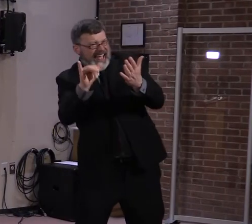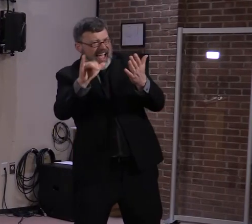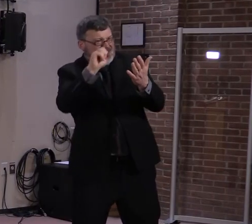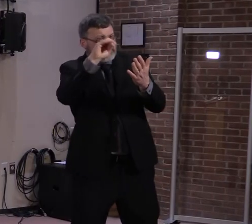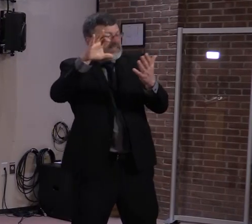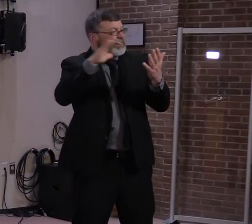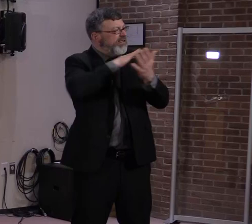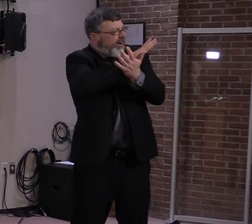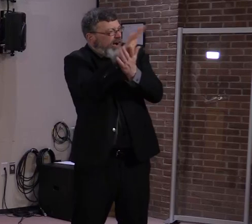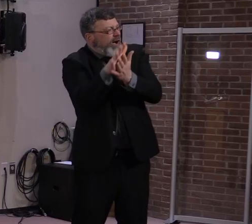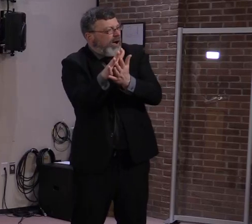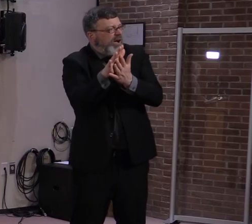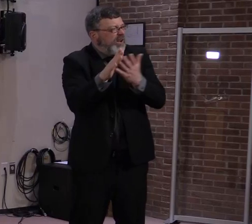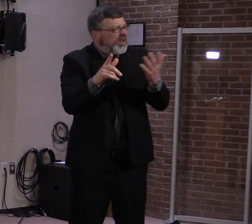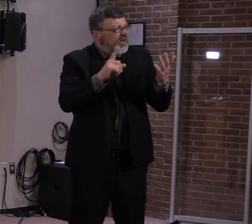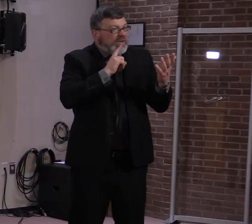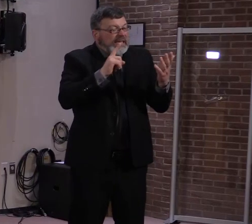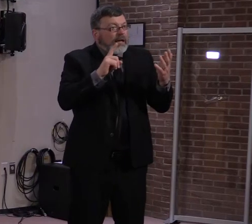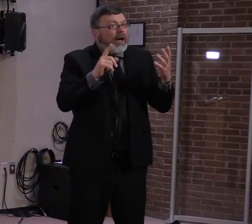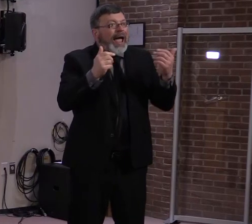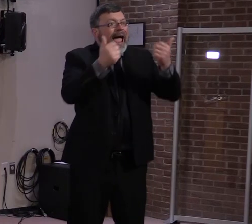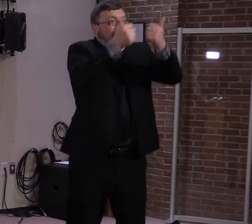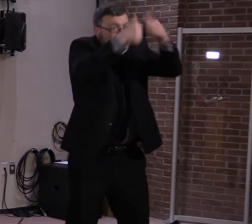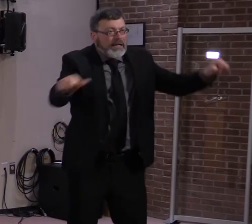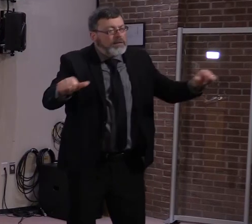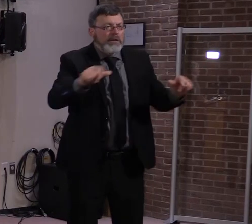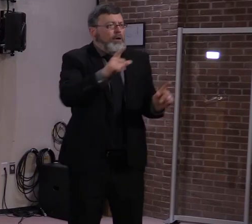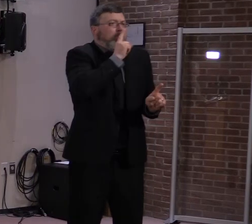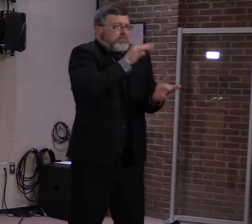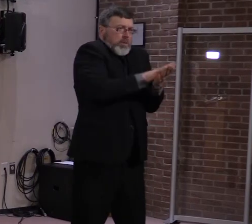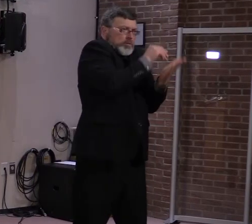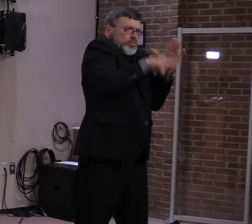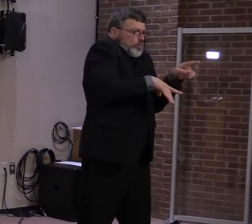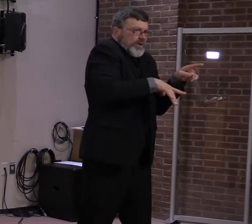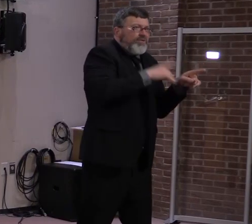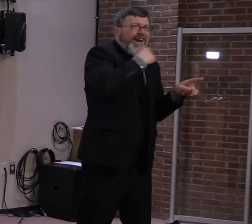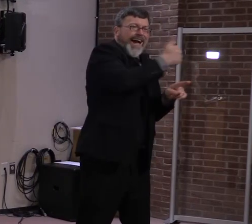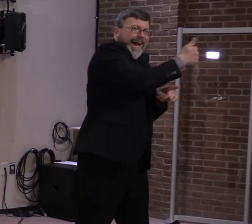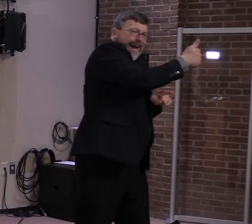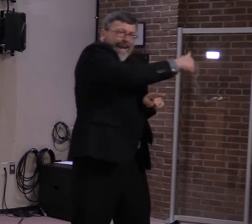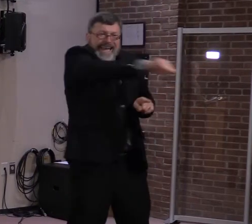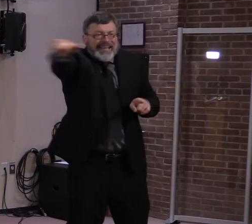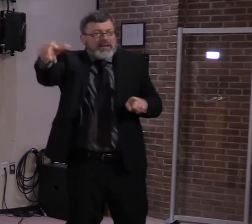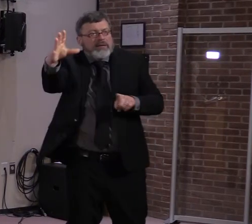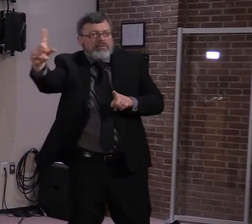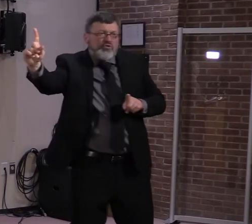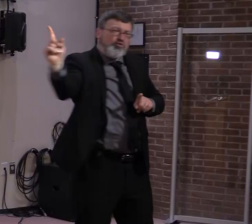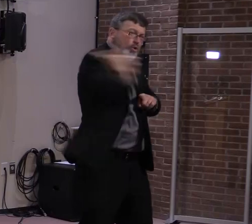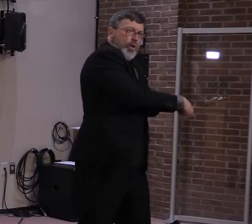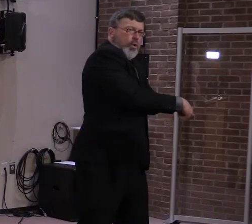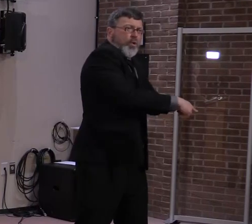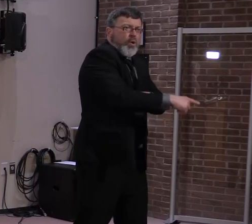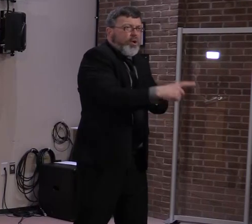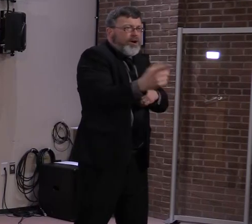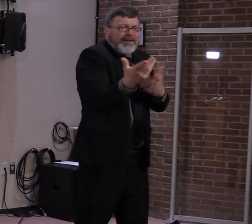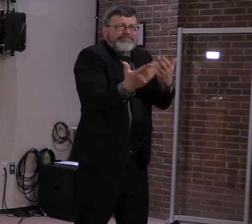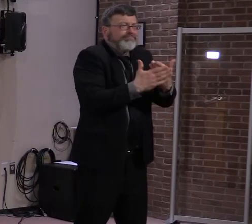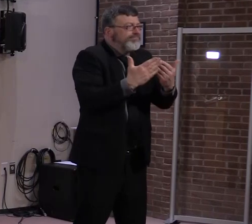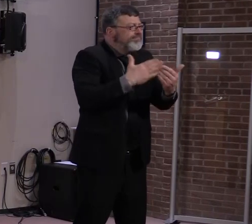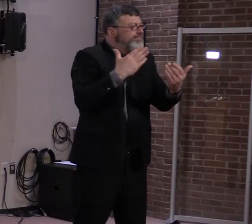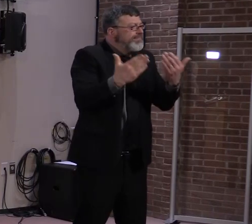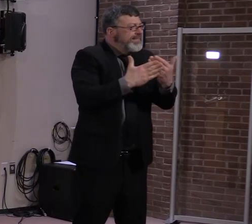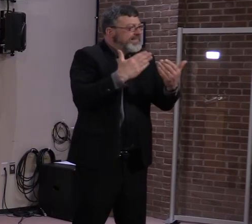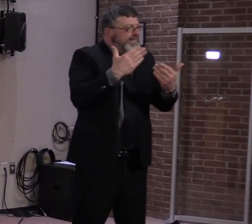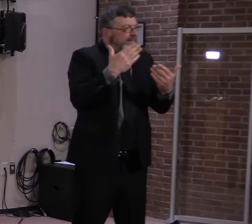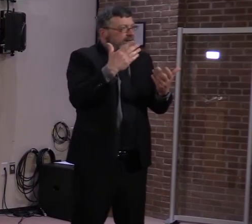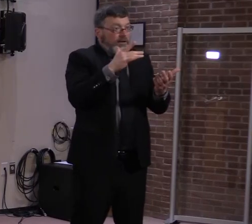in that target. But I just we're doing a lot of other things. We had really good success at Barton